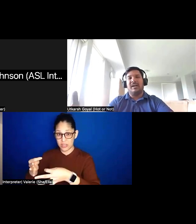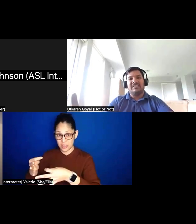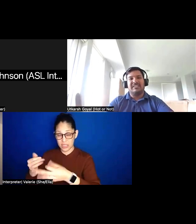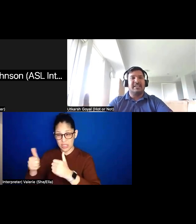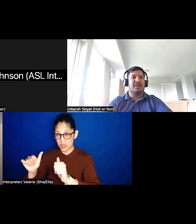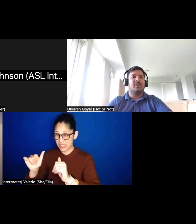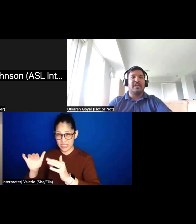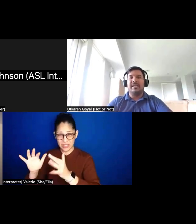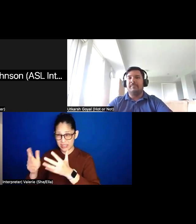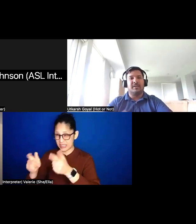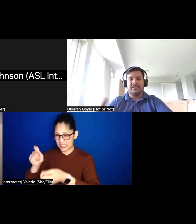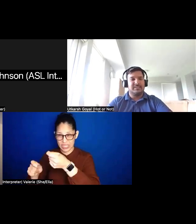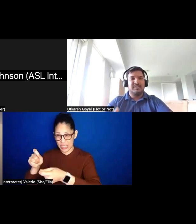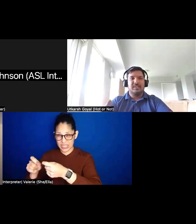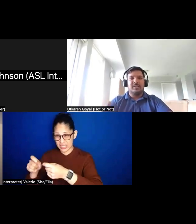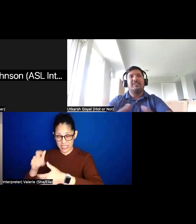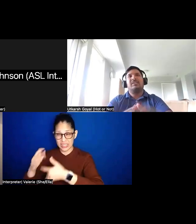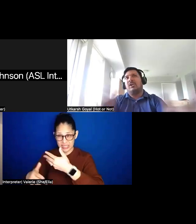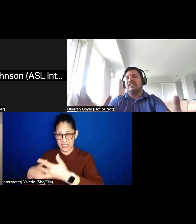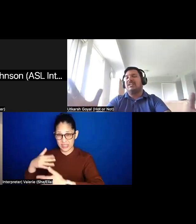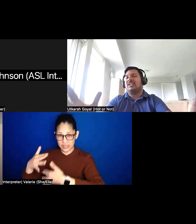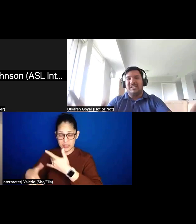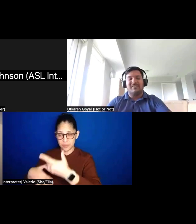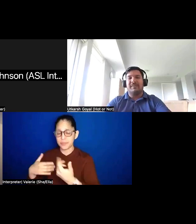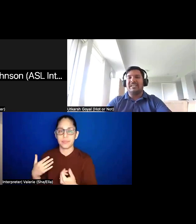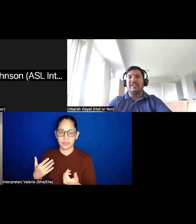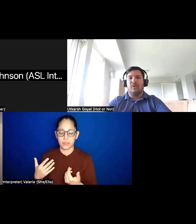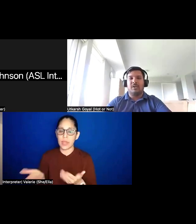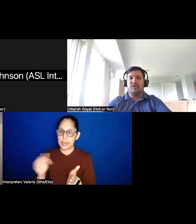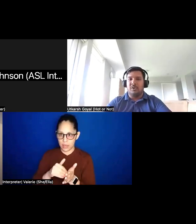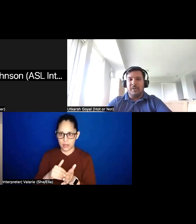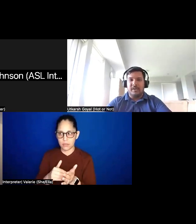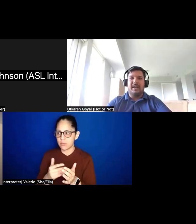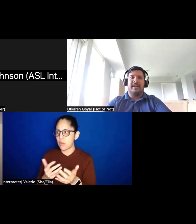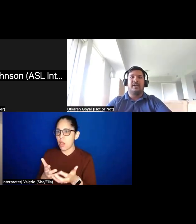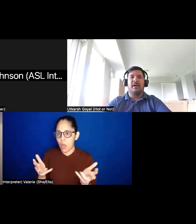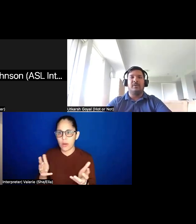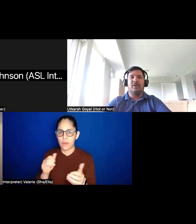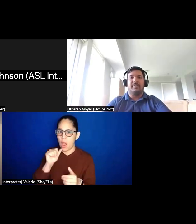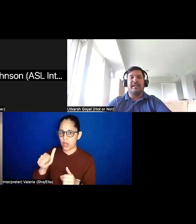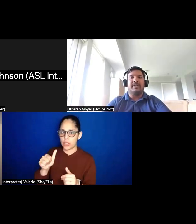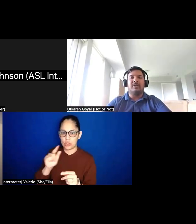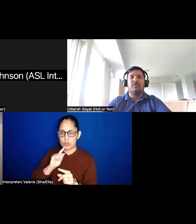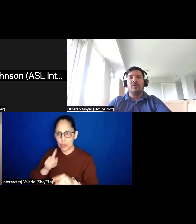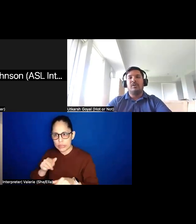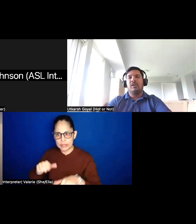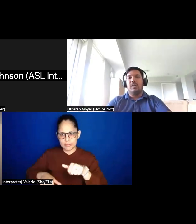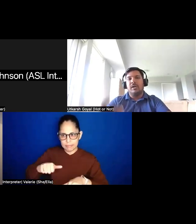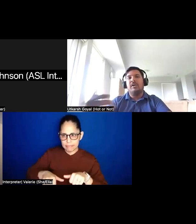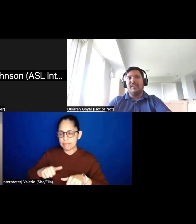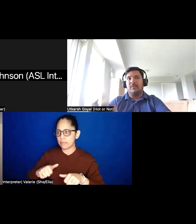and adjust it accordingly, because there's a lot of uncertainty with basically what you're doing and how you're operating, and